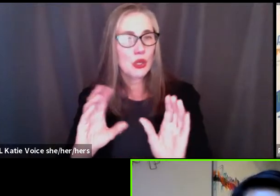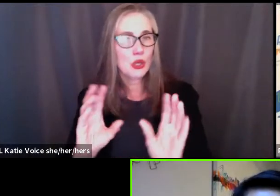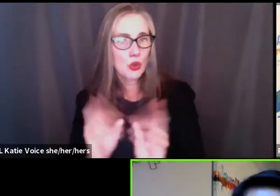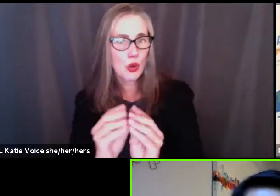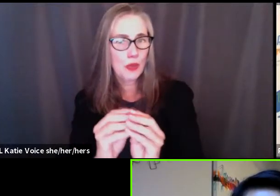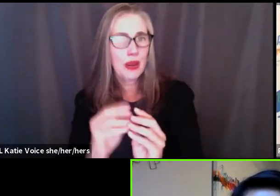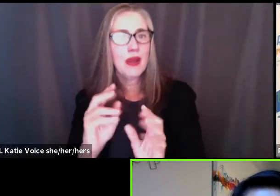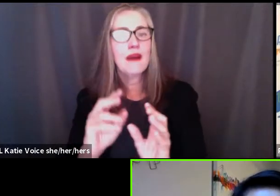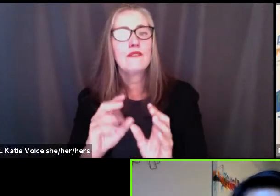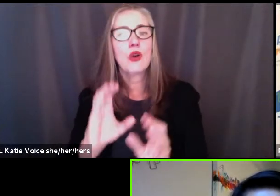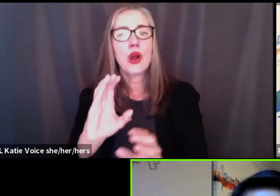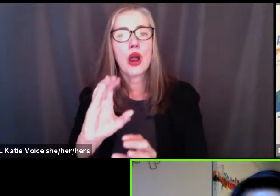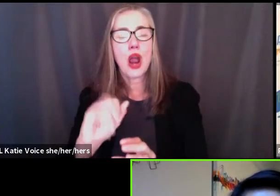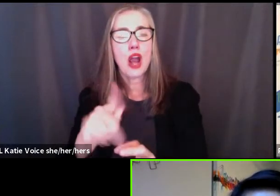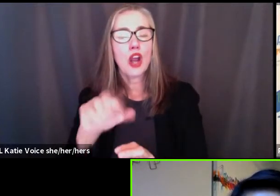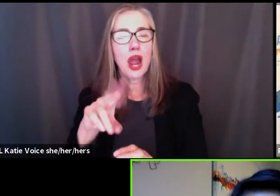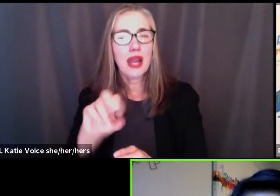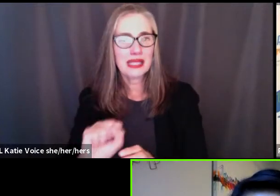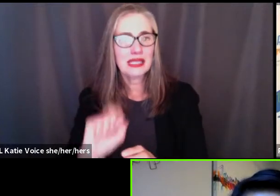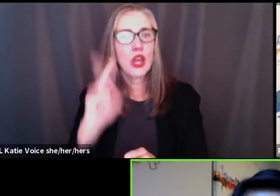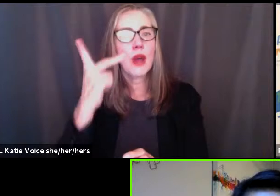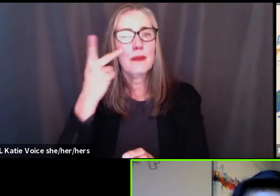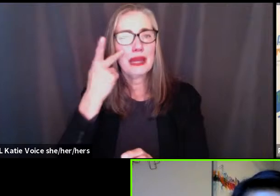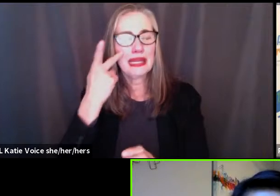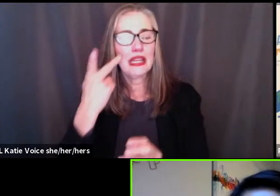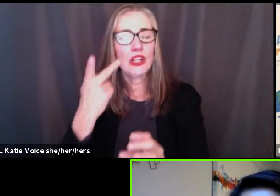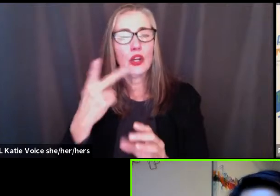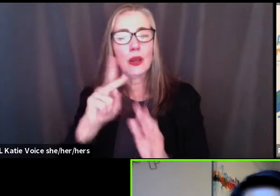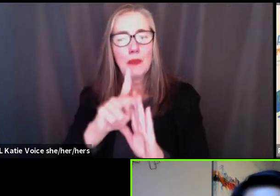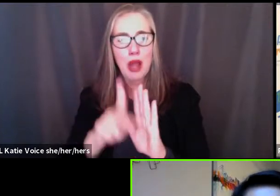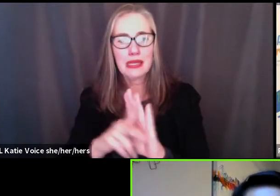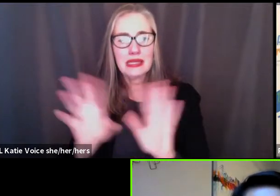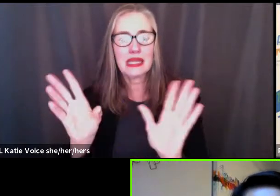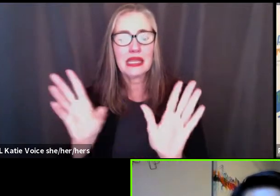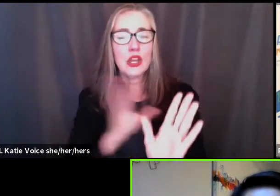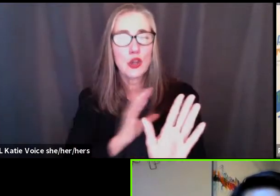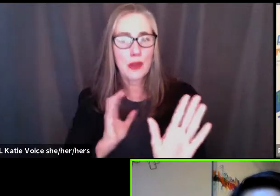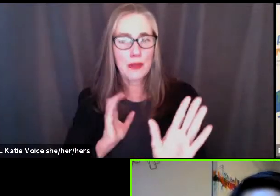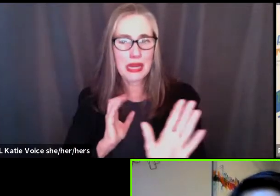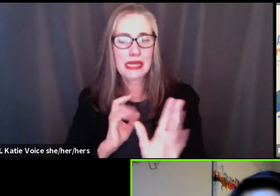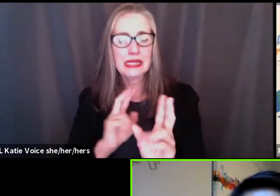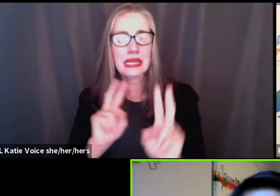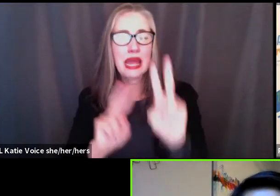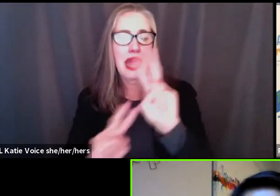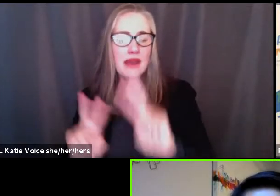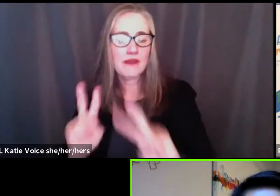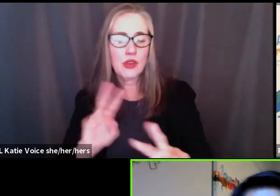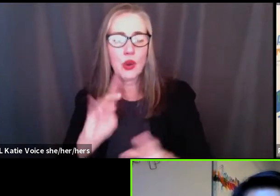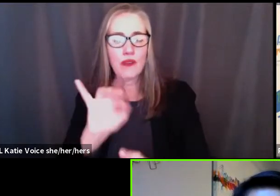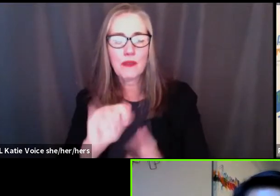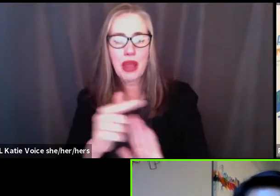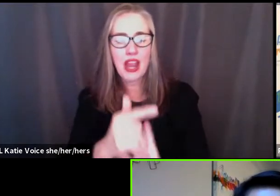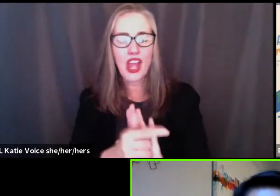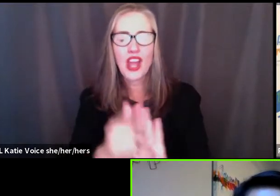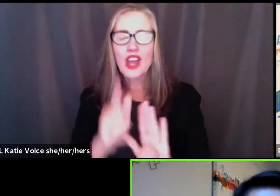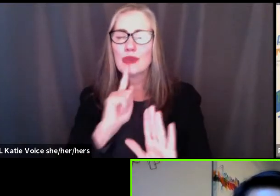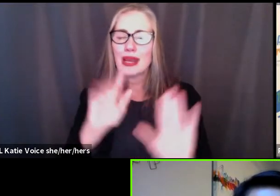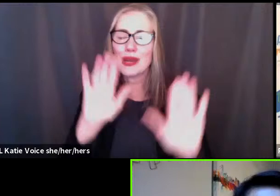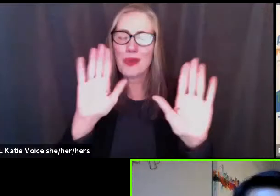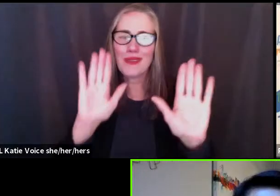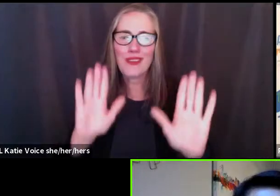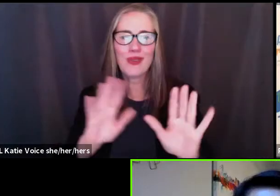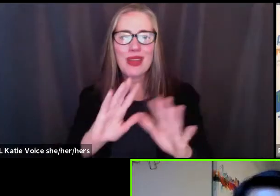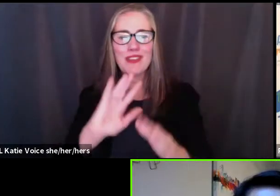and policy committees, and a review of our bylaws. And a great way for our members across the state to come together